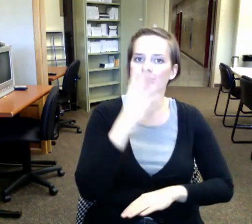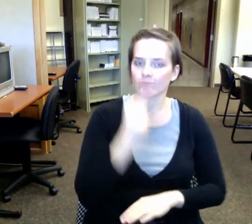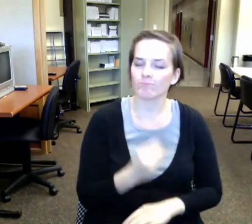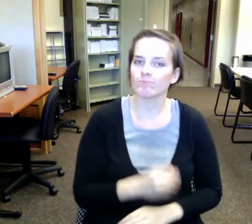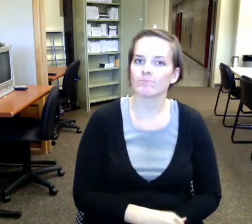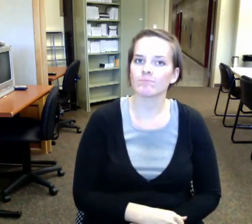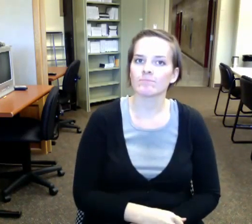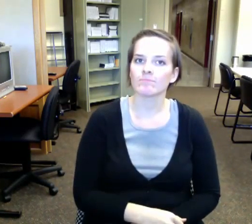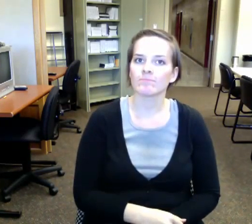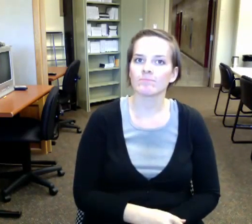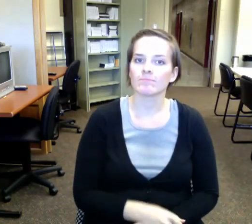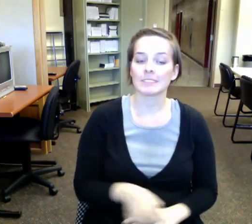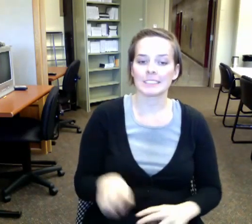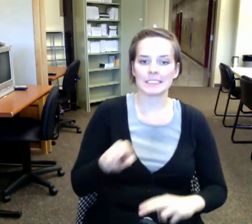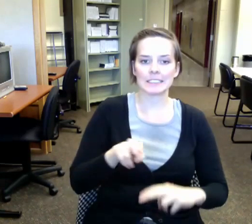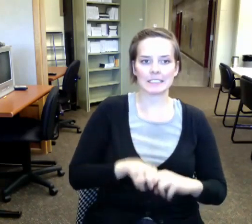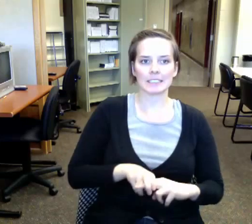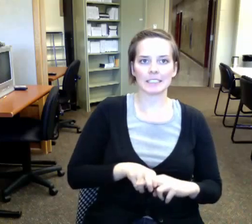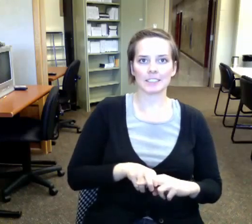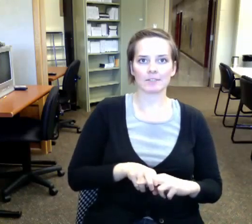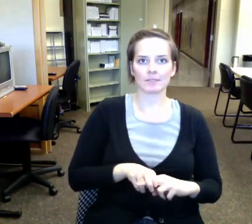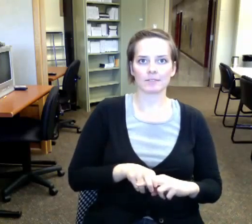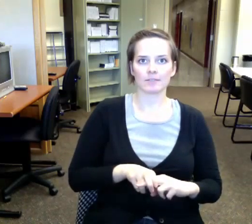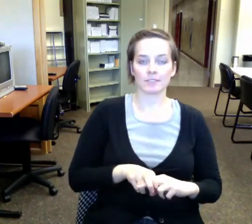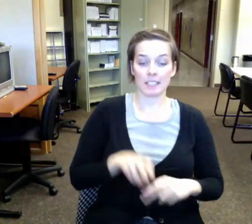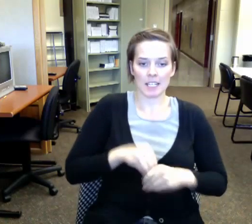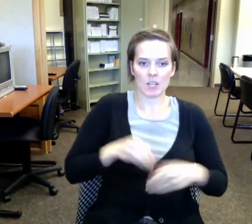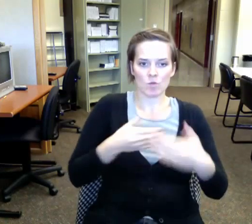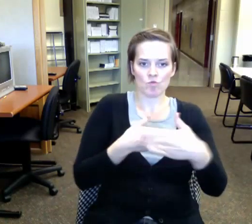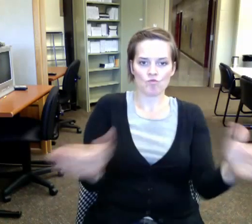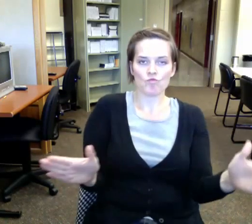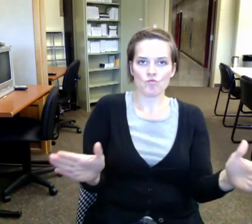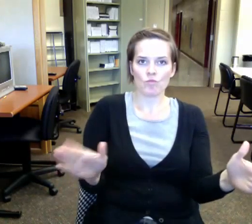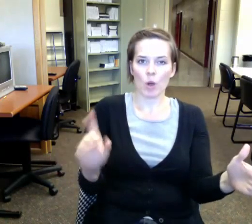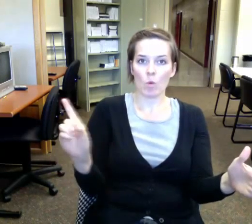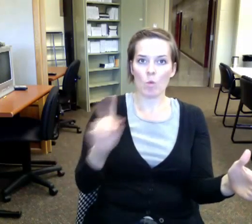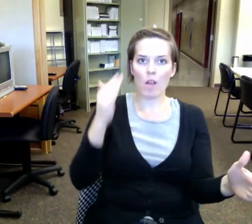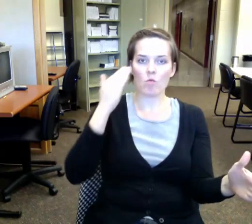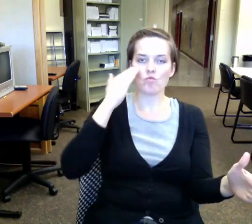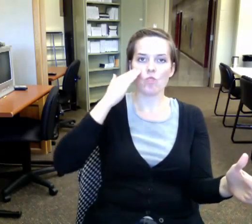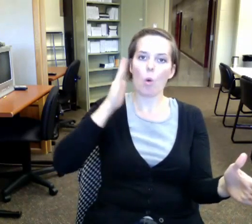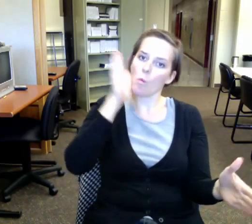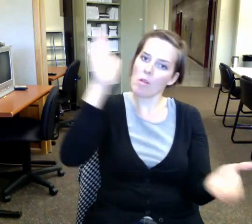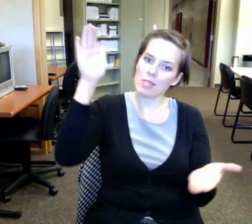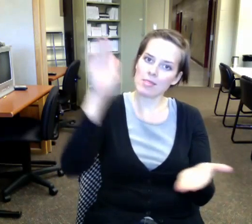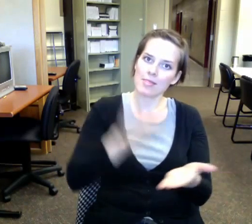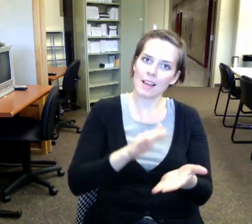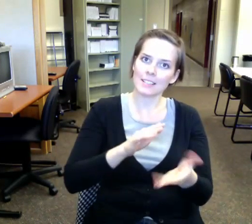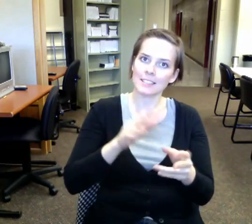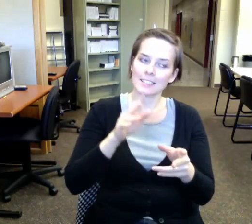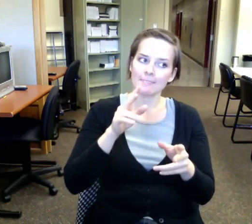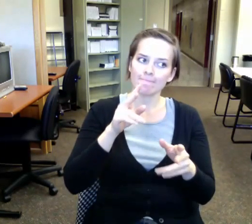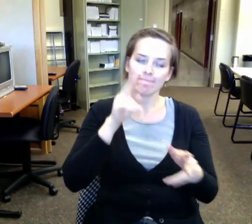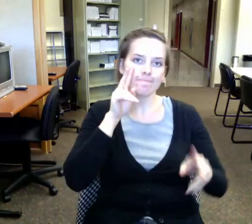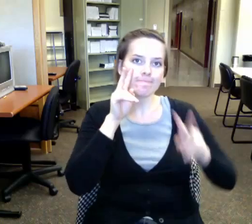Sit in the classroom where you know there's going to be less visual distractions and perhaps